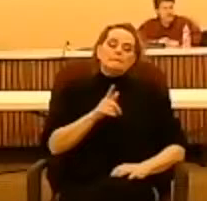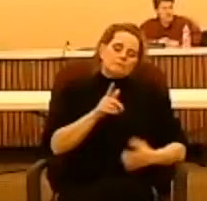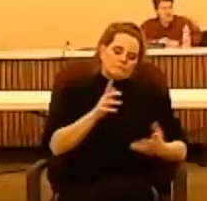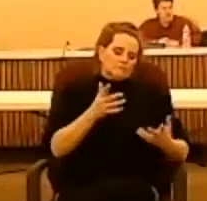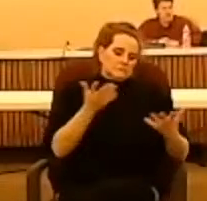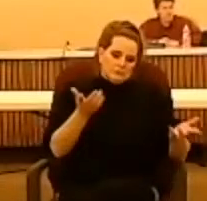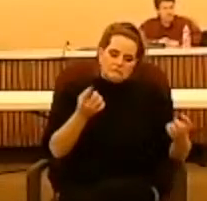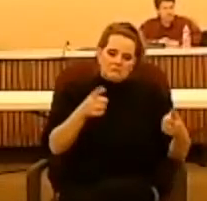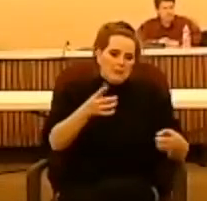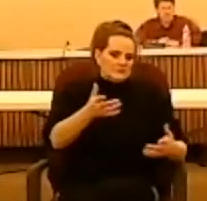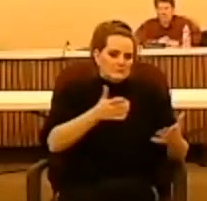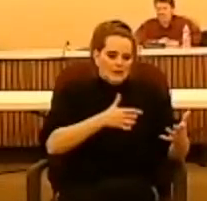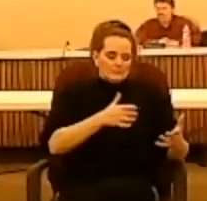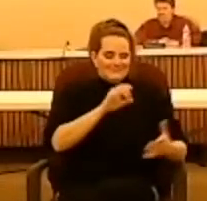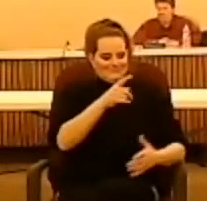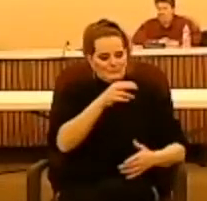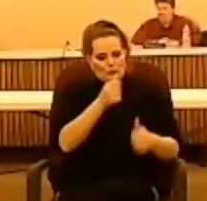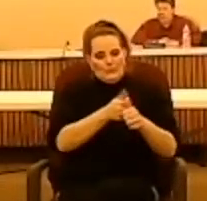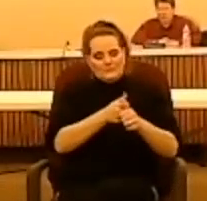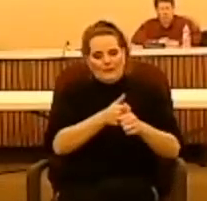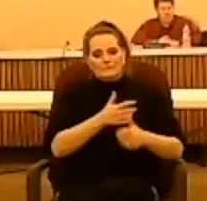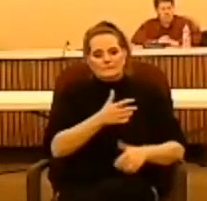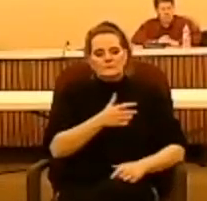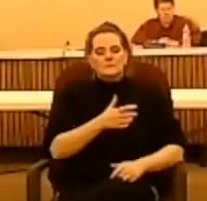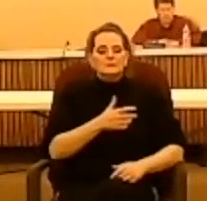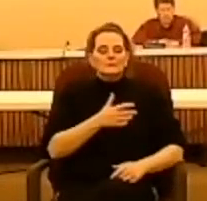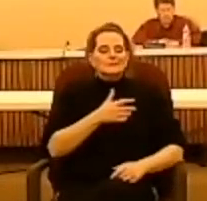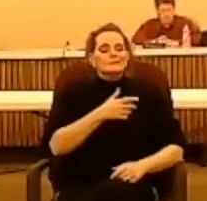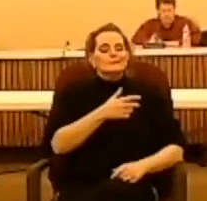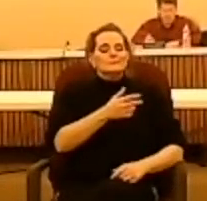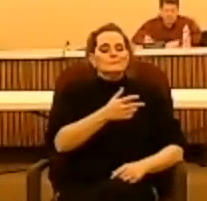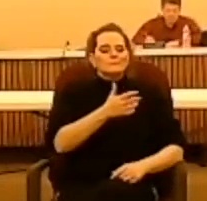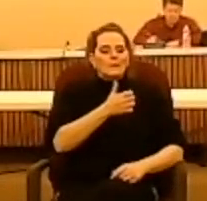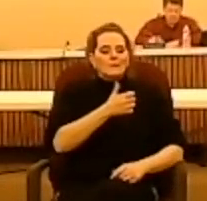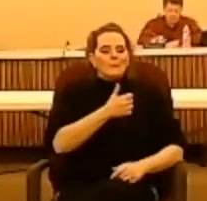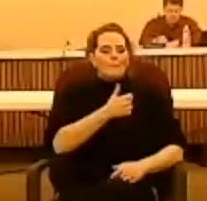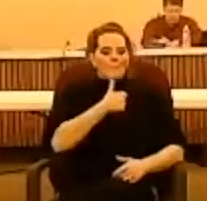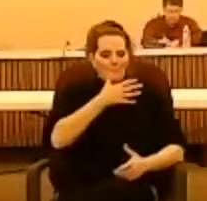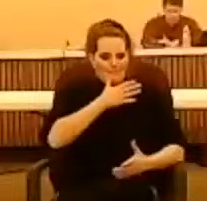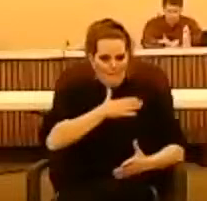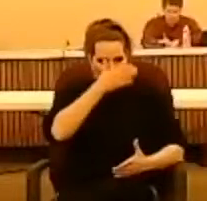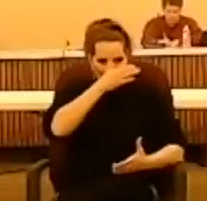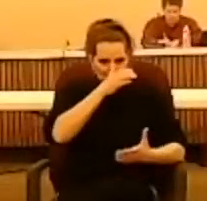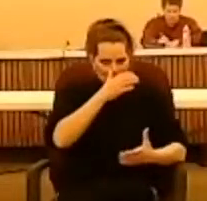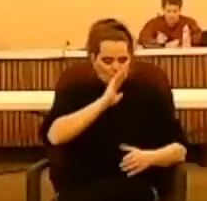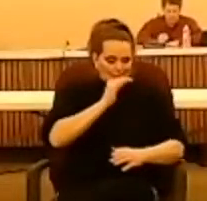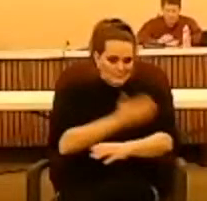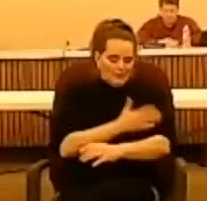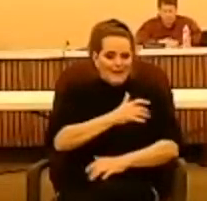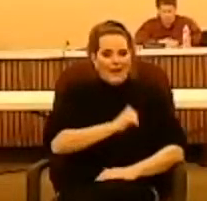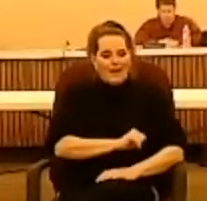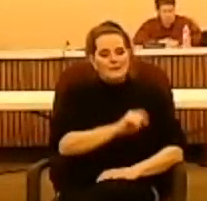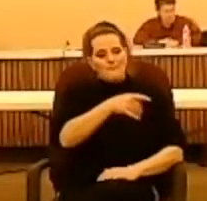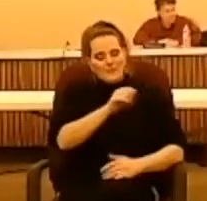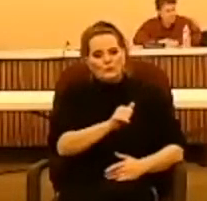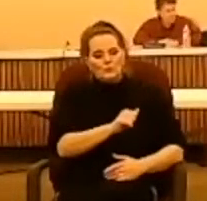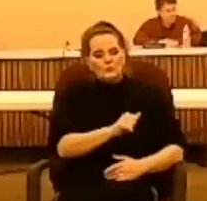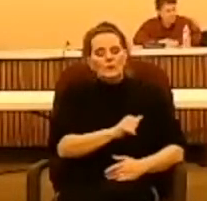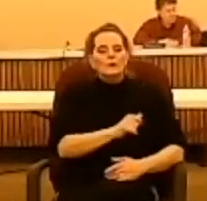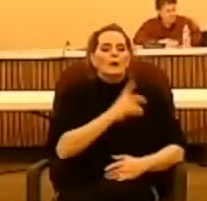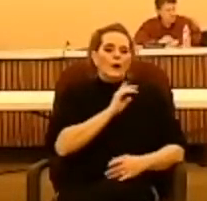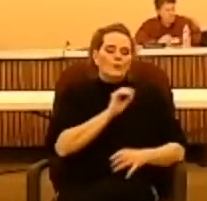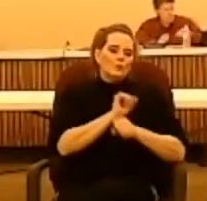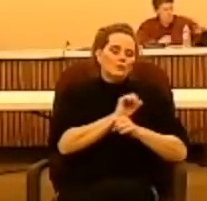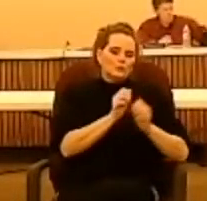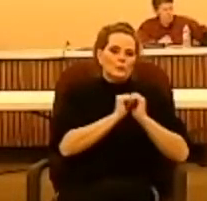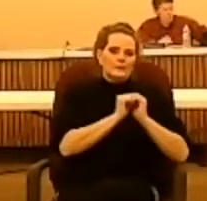I got to see him at the ceremony and at other stuff. So Right. It's a great achievement to get that Eagle Scout. So